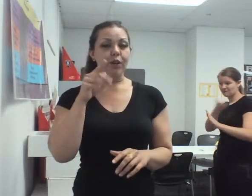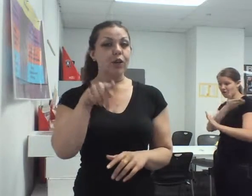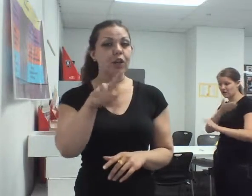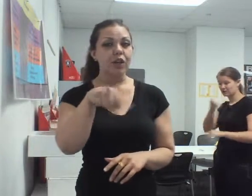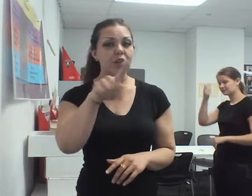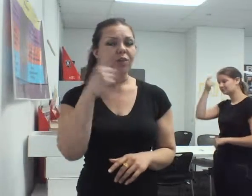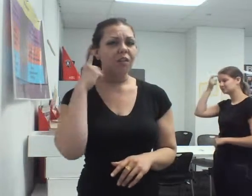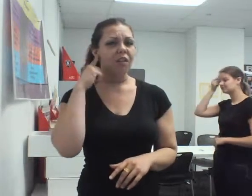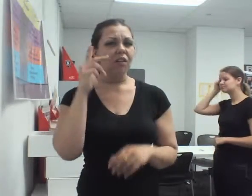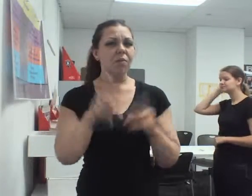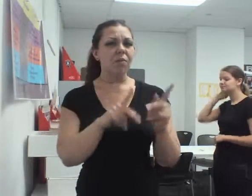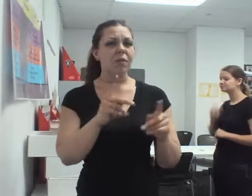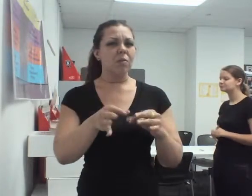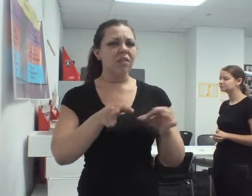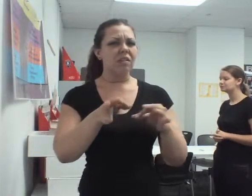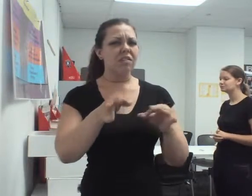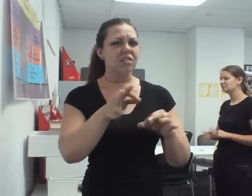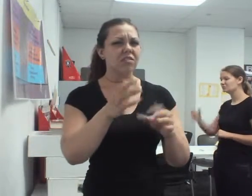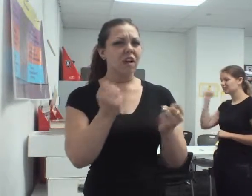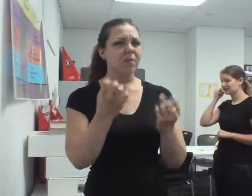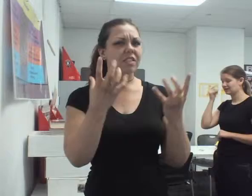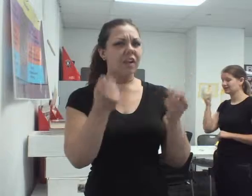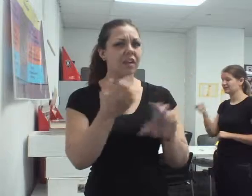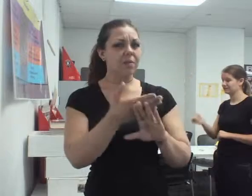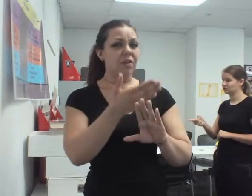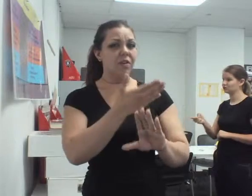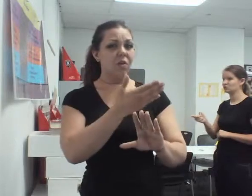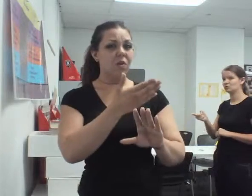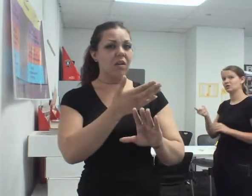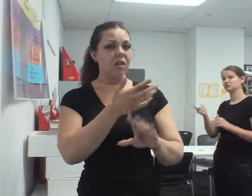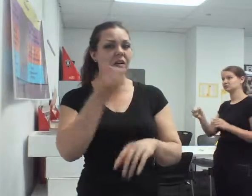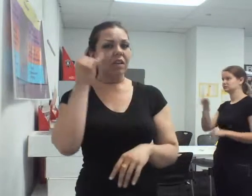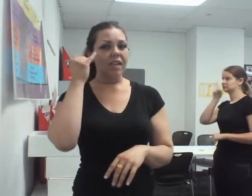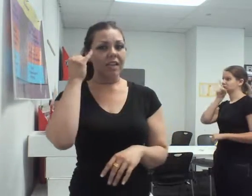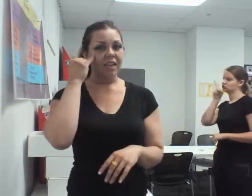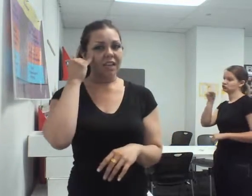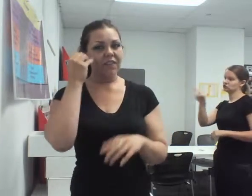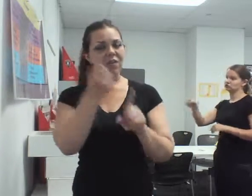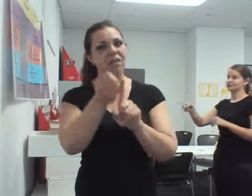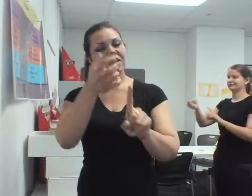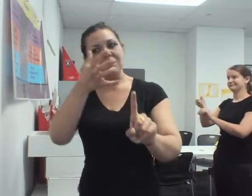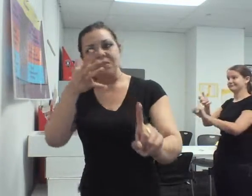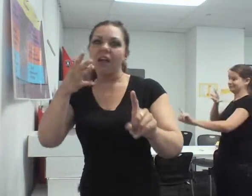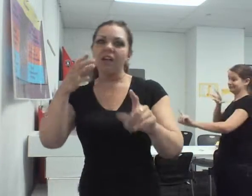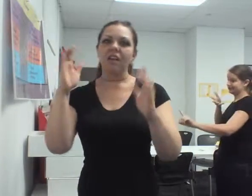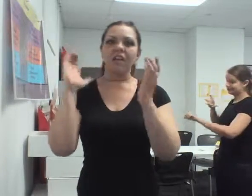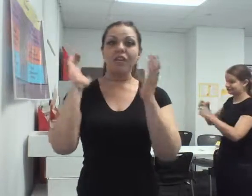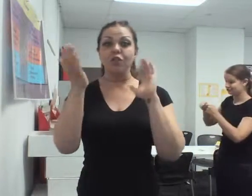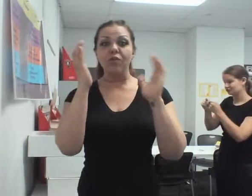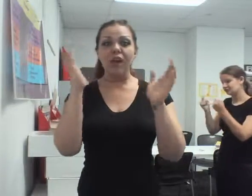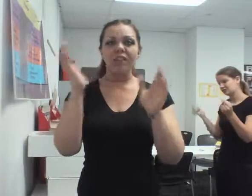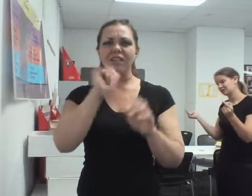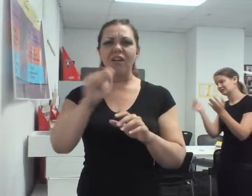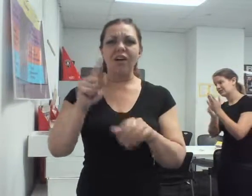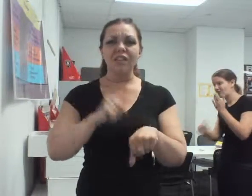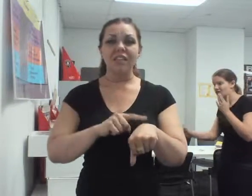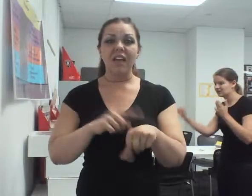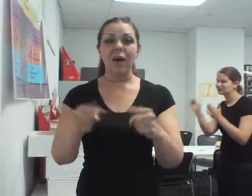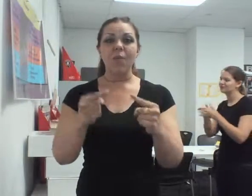So if you're stepping over and you're really getting into a lot of explanations or you're contrasting all the time when something is really simple just to